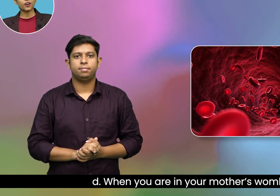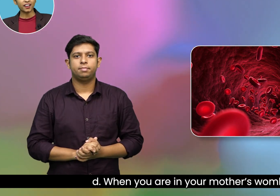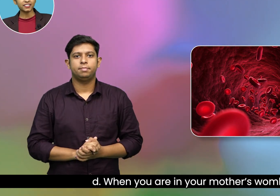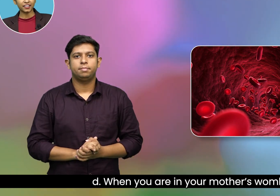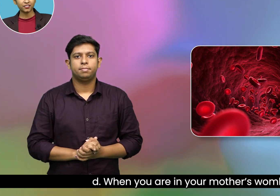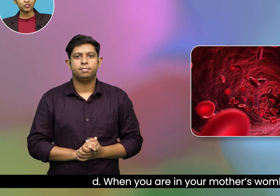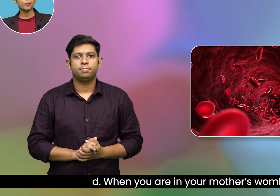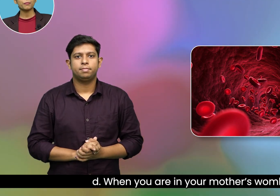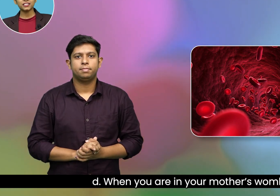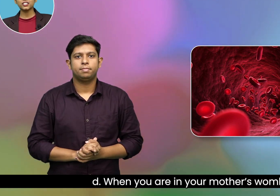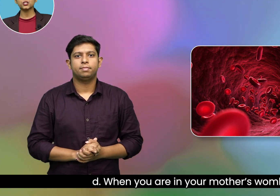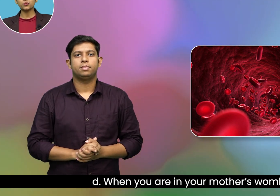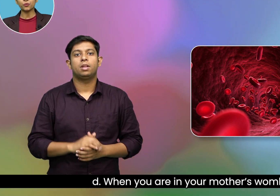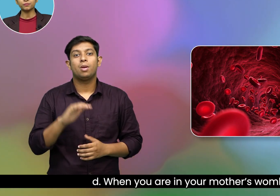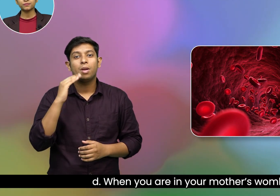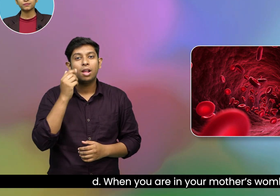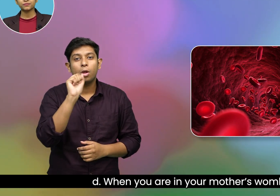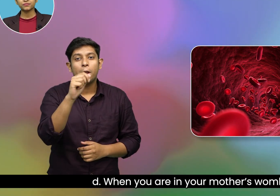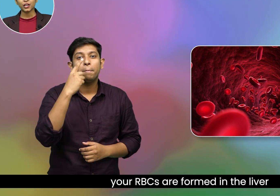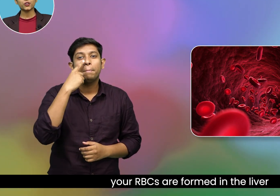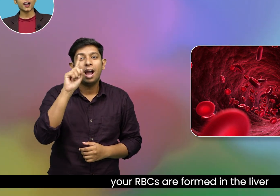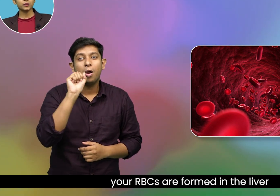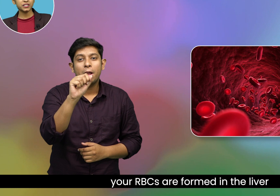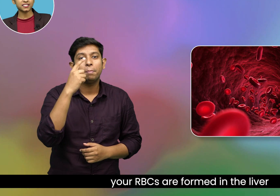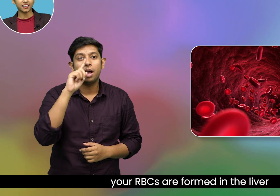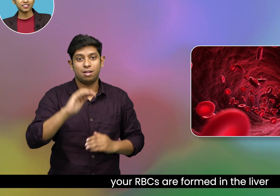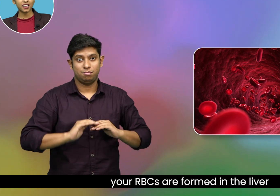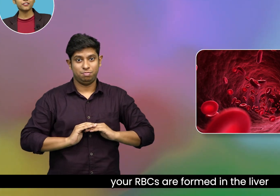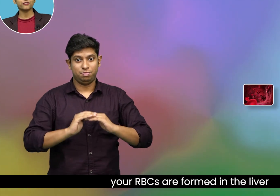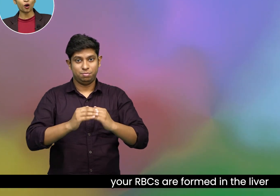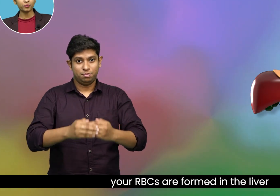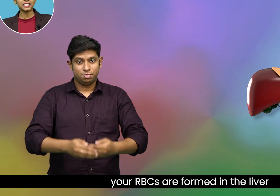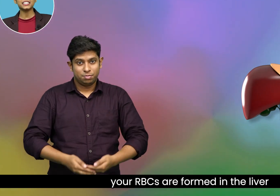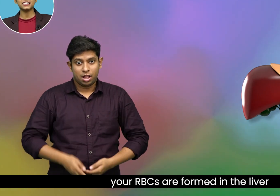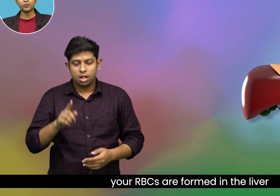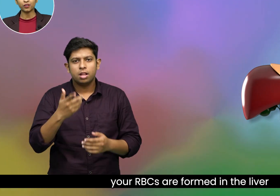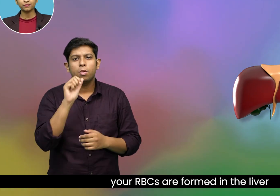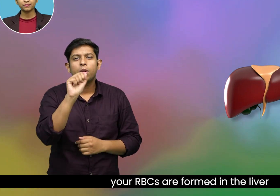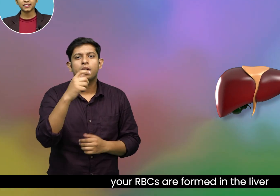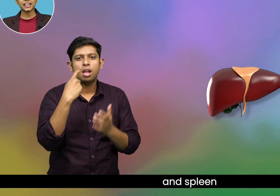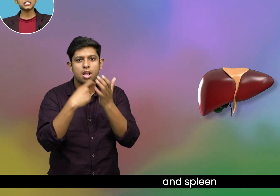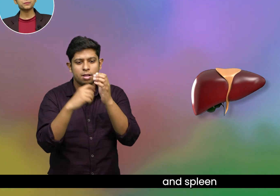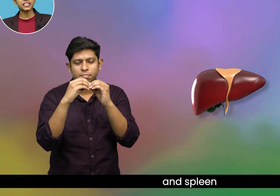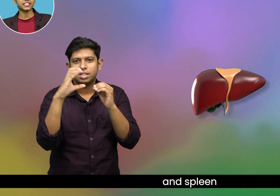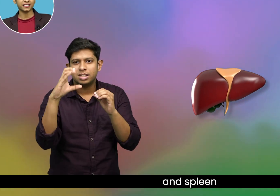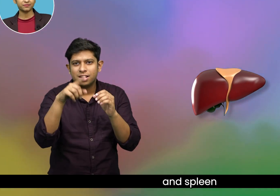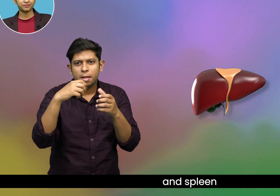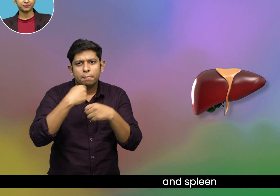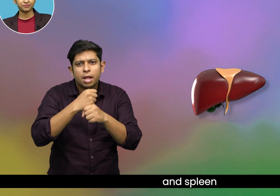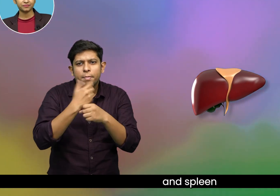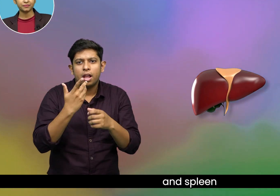When you are in your mother's womb, your RBCs are formed in the liver and